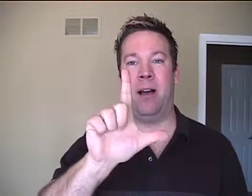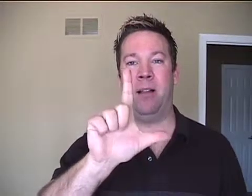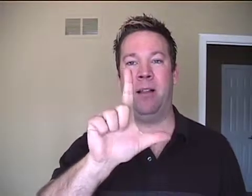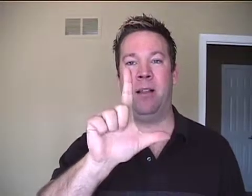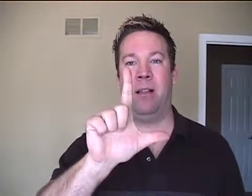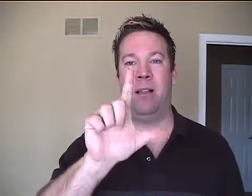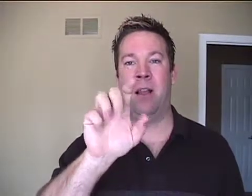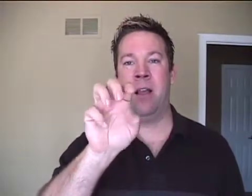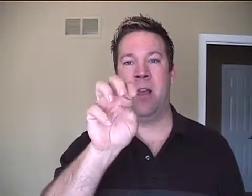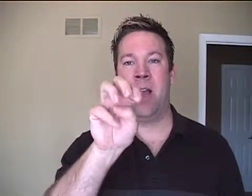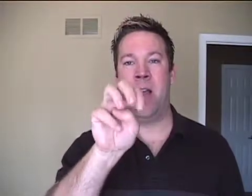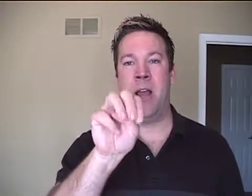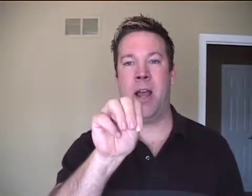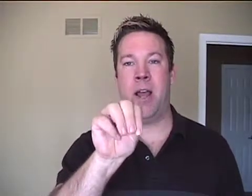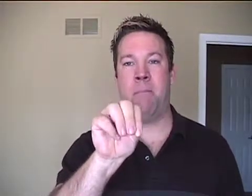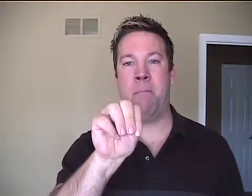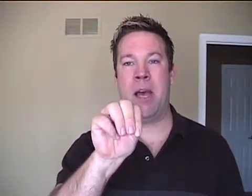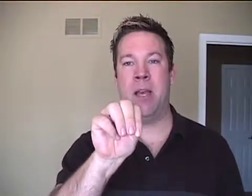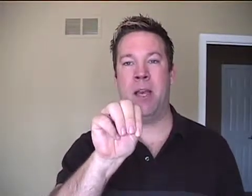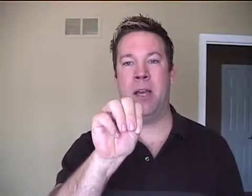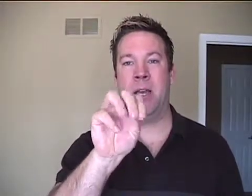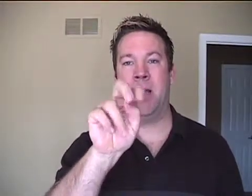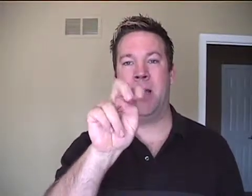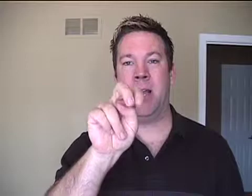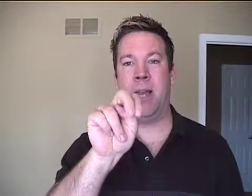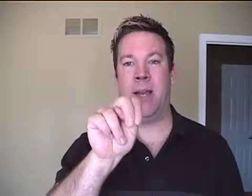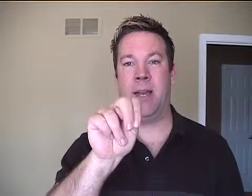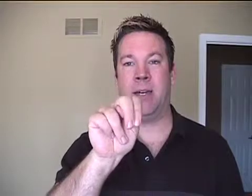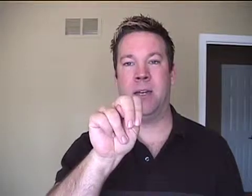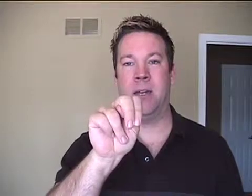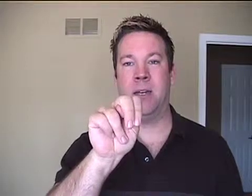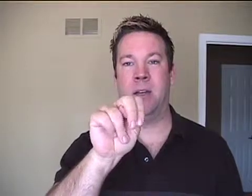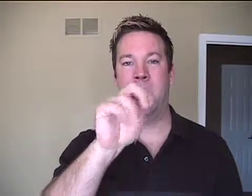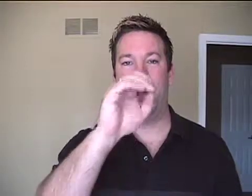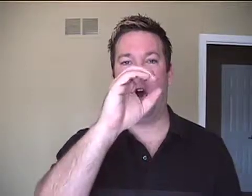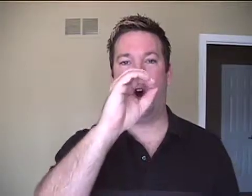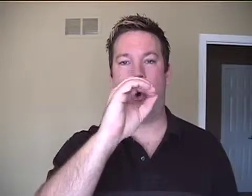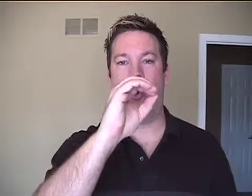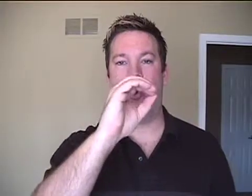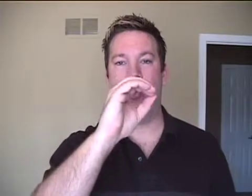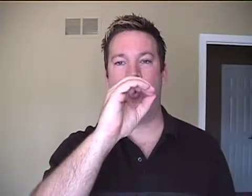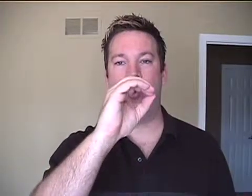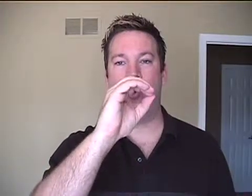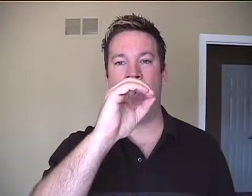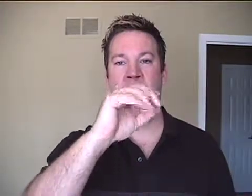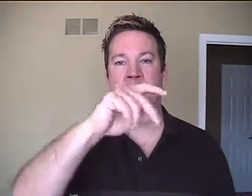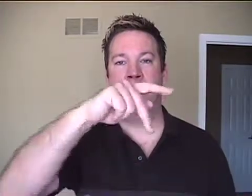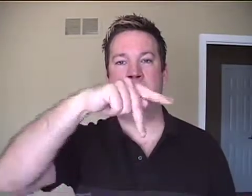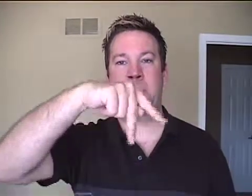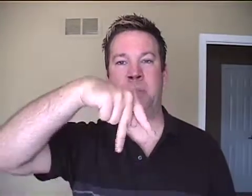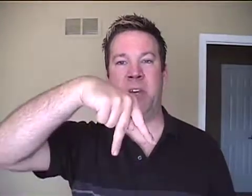L. M. N. O.